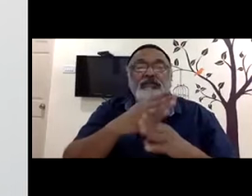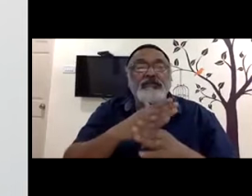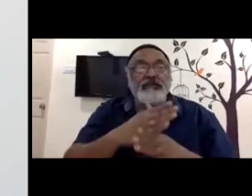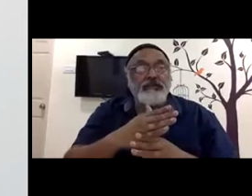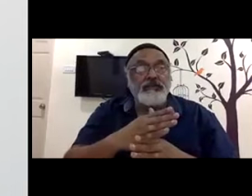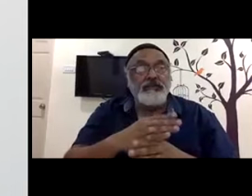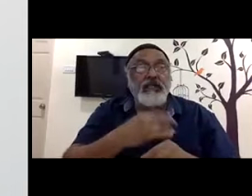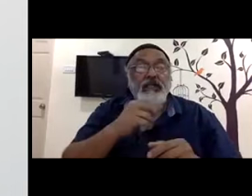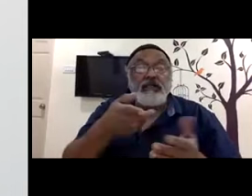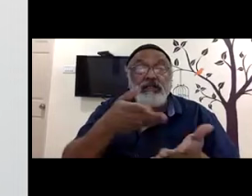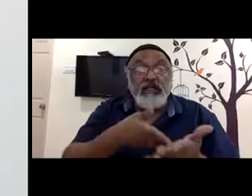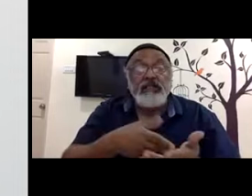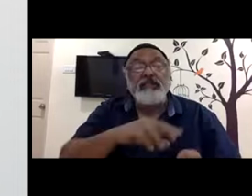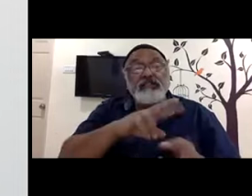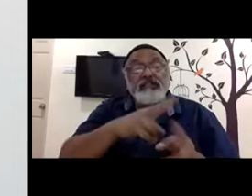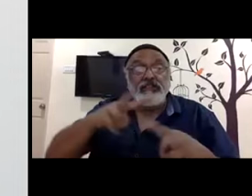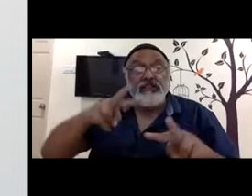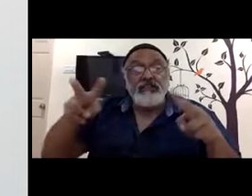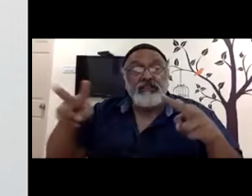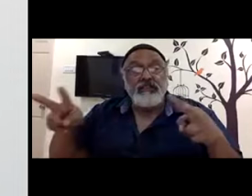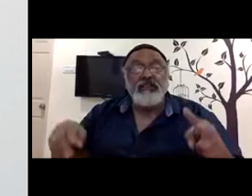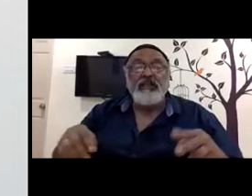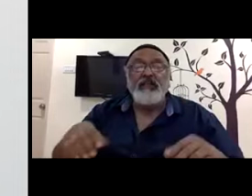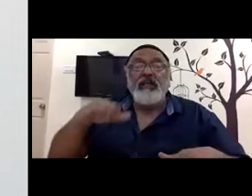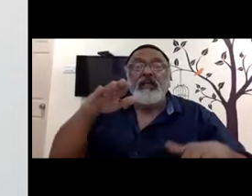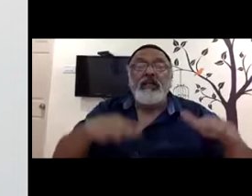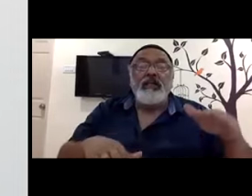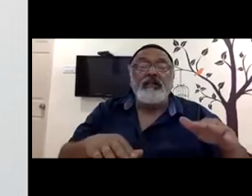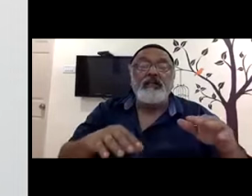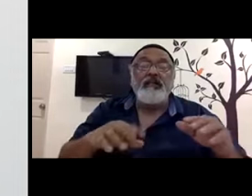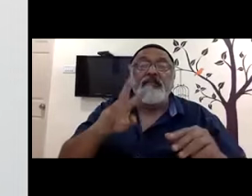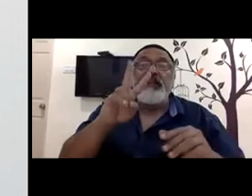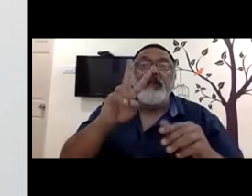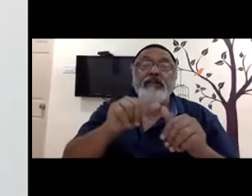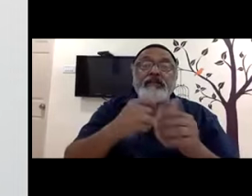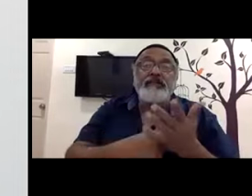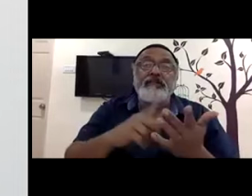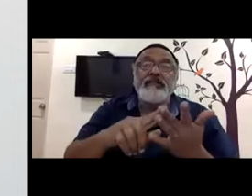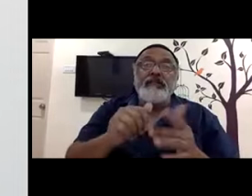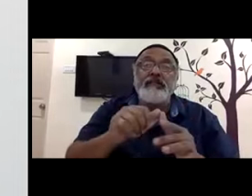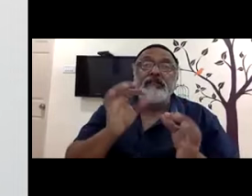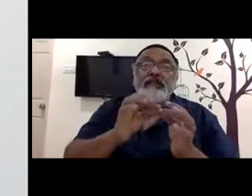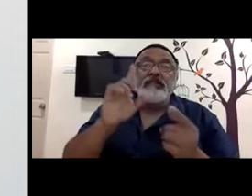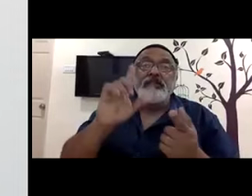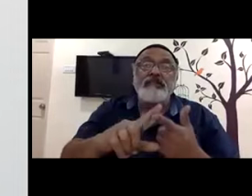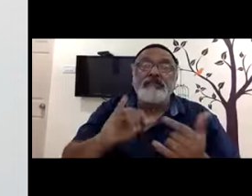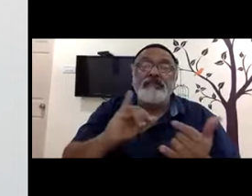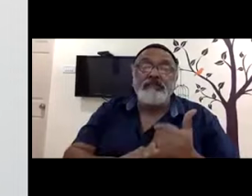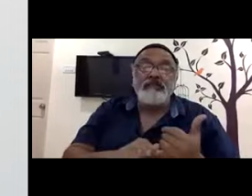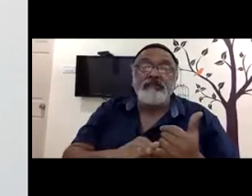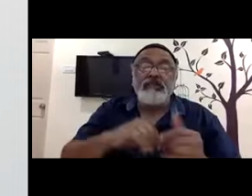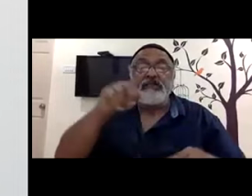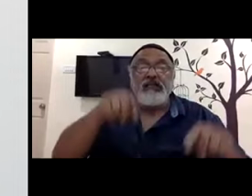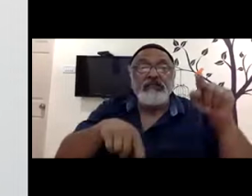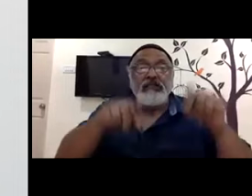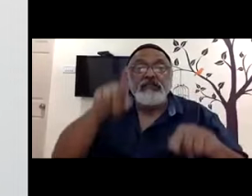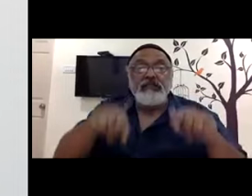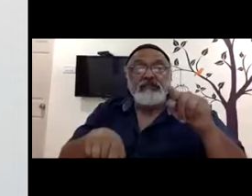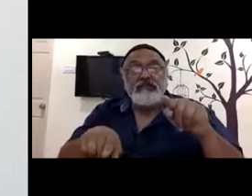variables. So variables are basically the units or the concepts which are